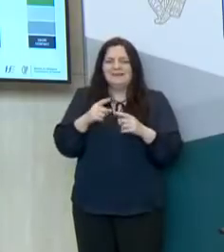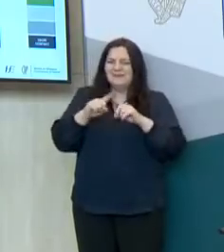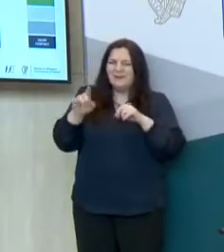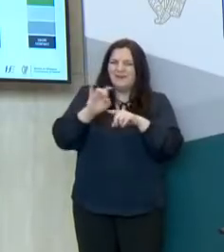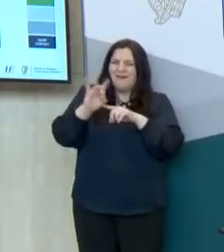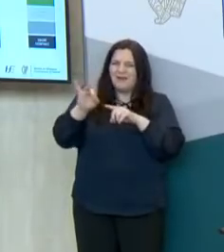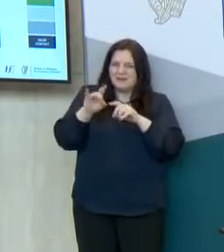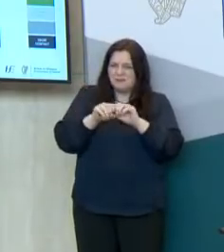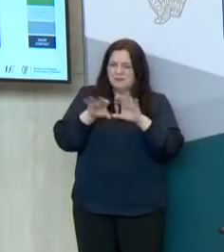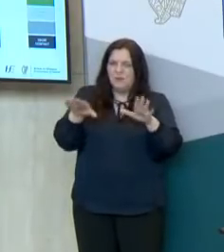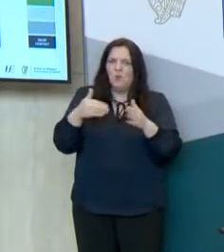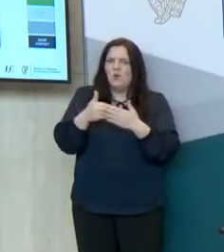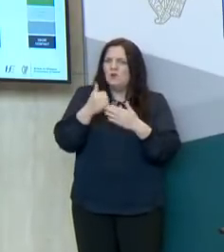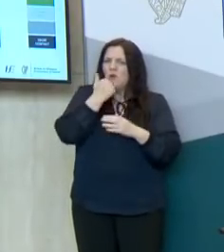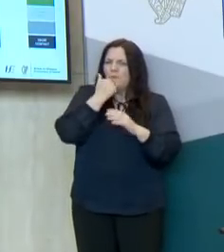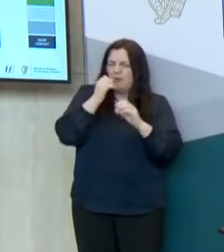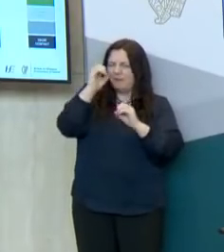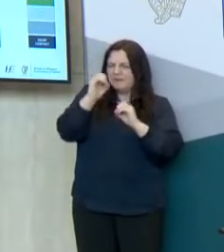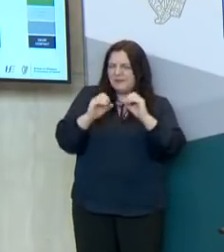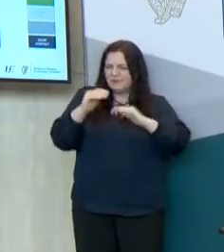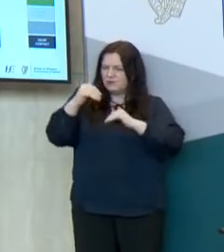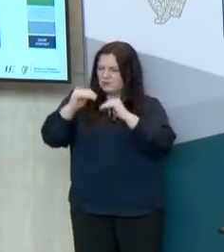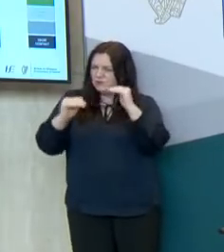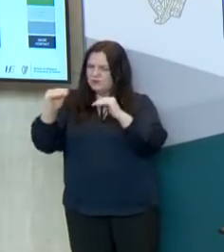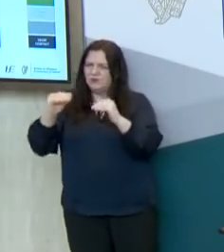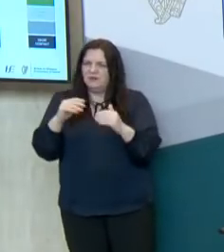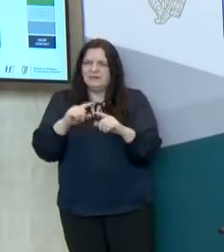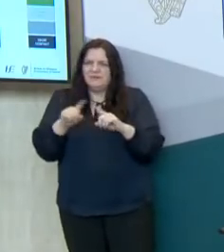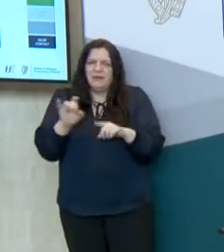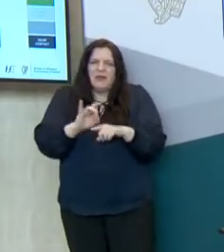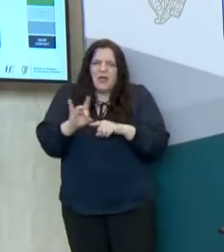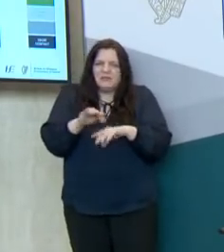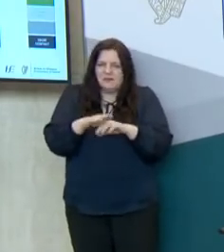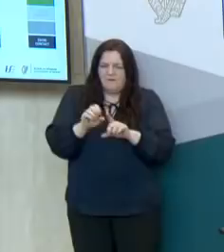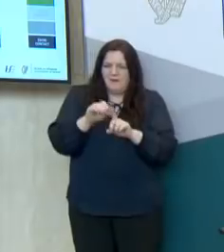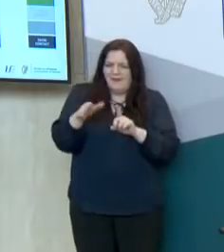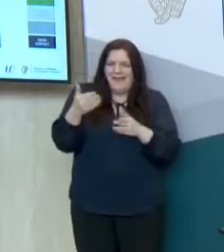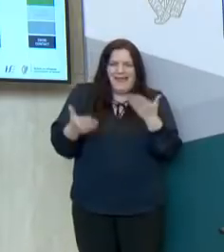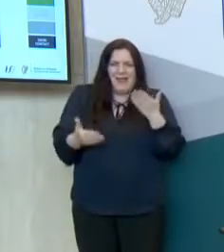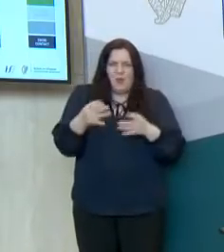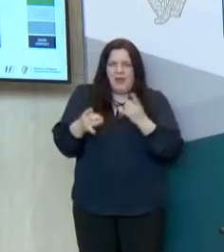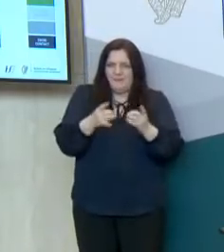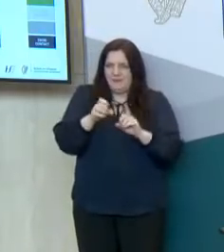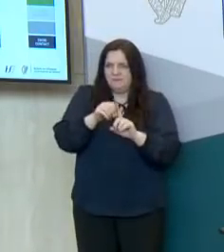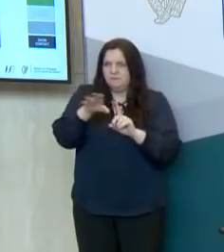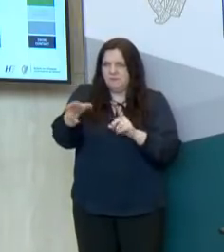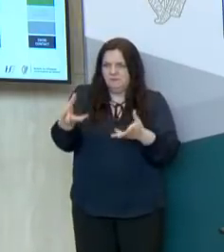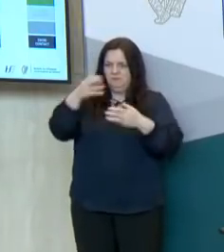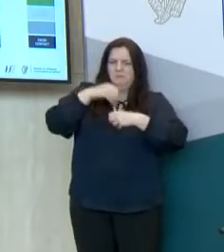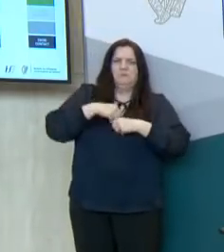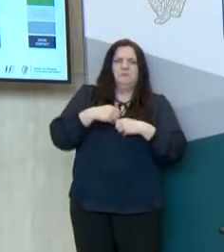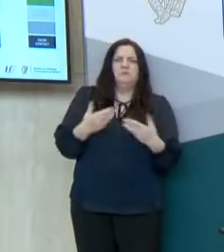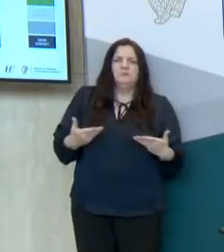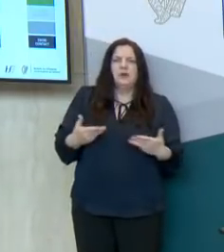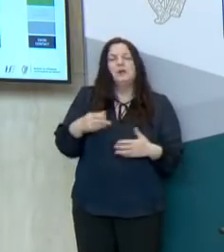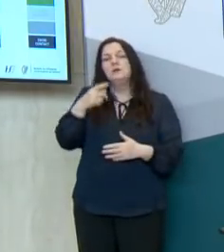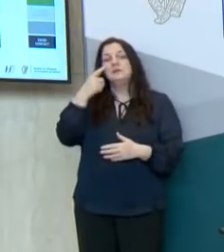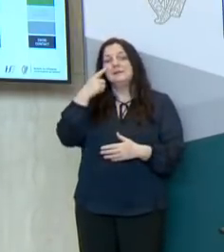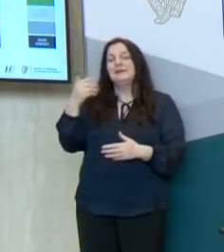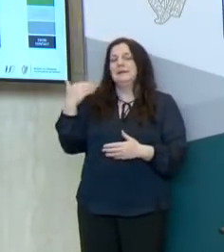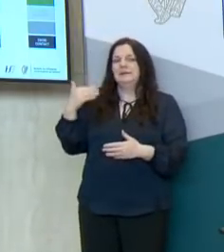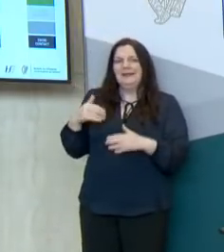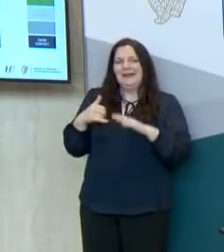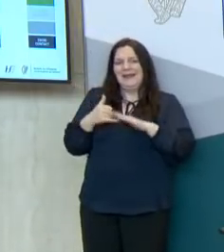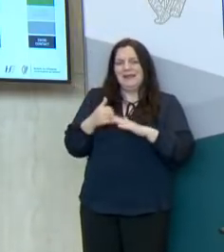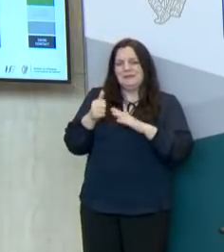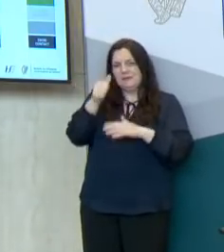of the virus, what proportion of cases are attributable to the different modes. Looking back on the week to last Sunday, it's important to